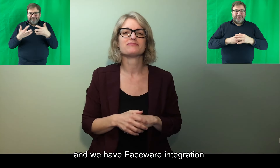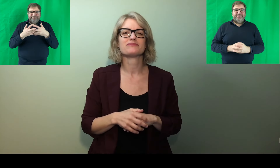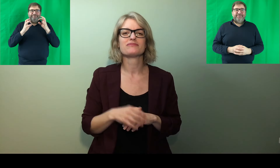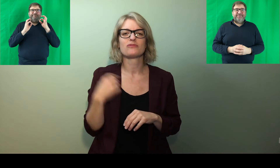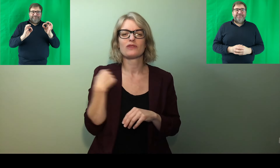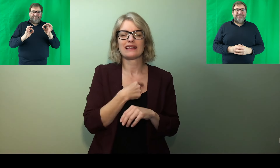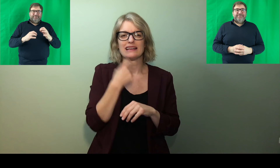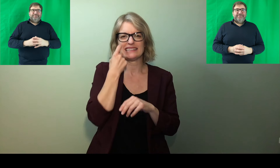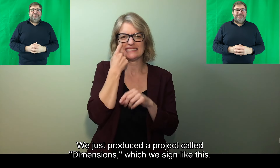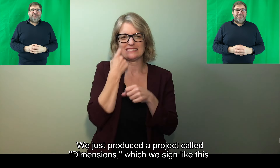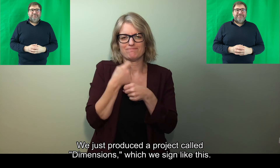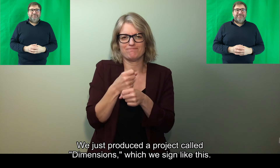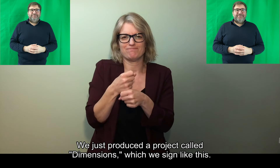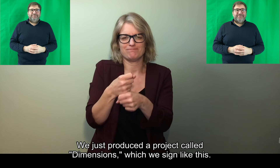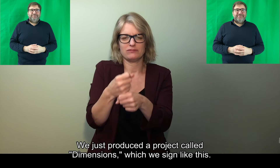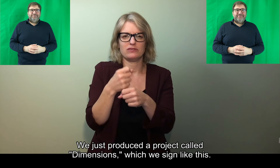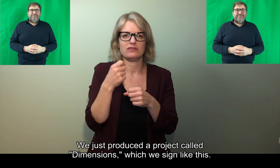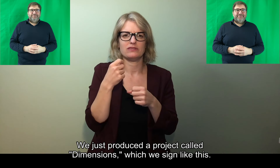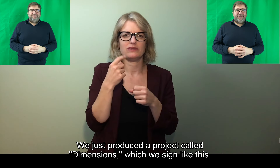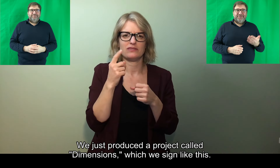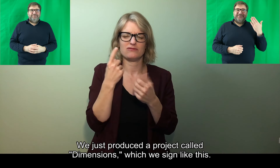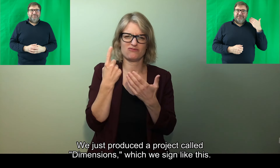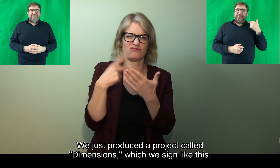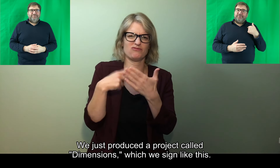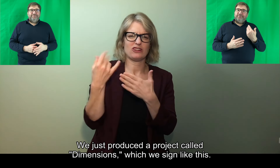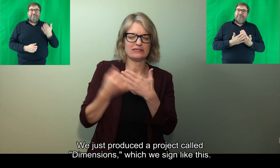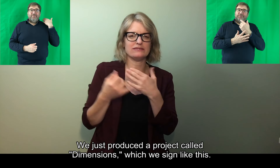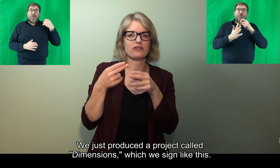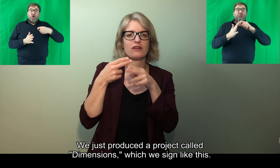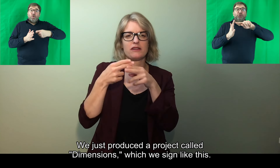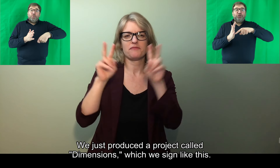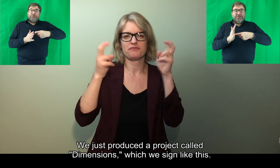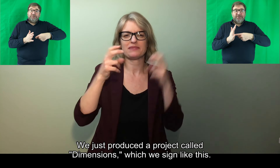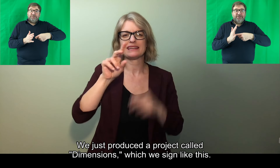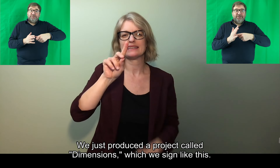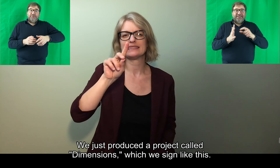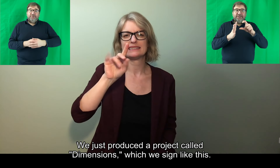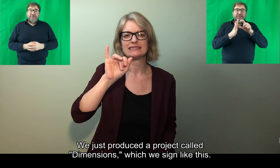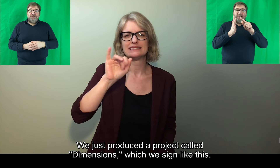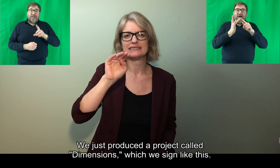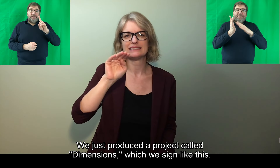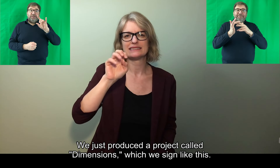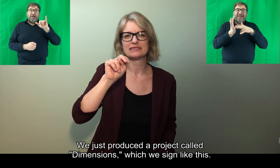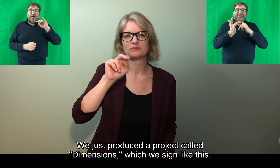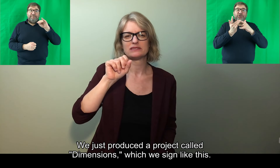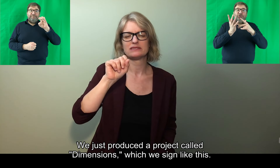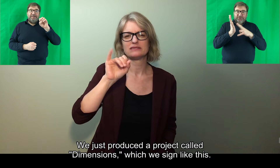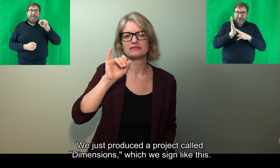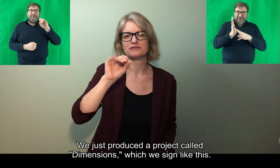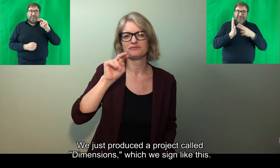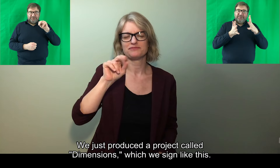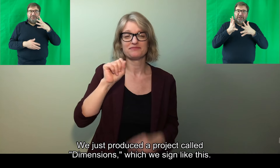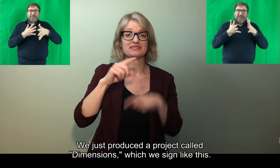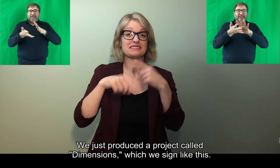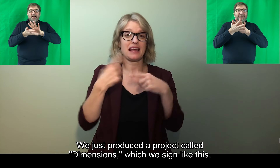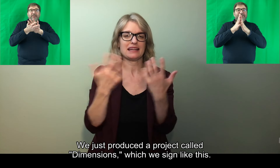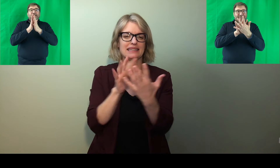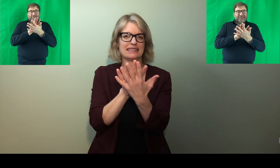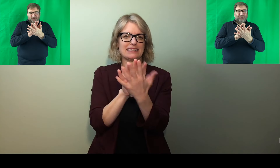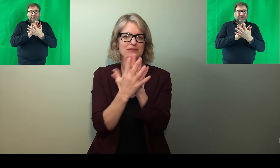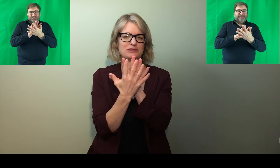integration. We just produced a project called Dimensions, which we sign like